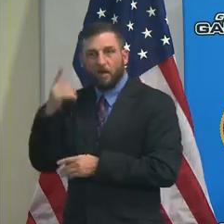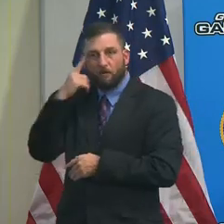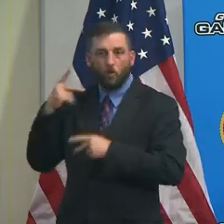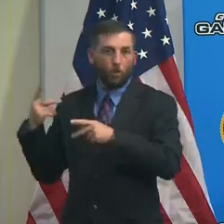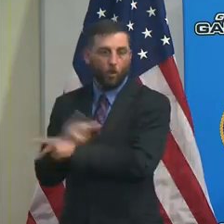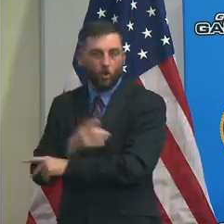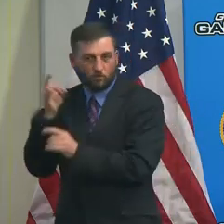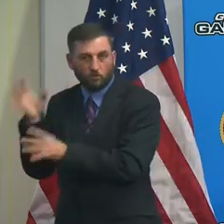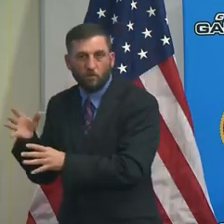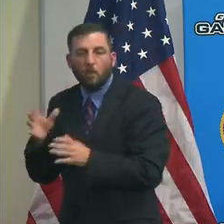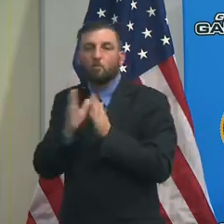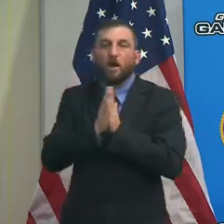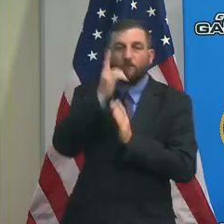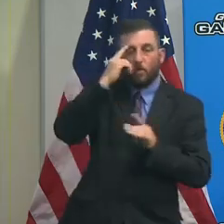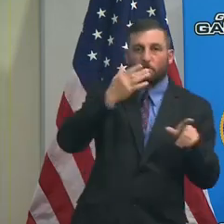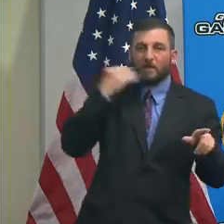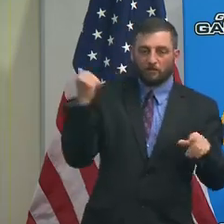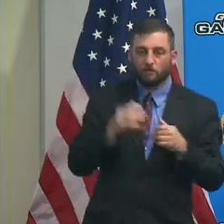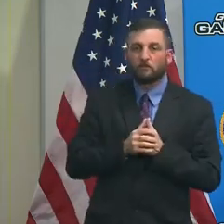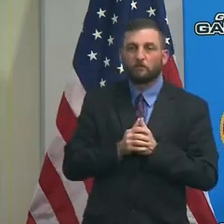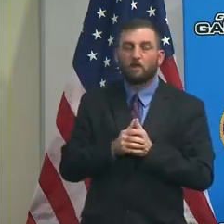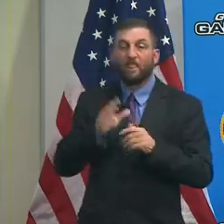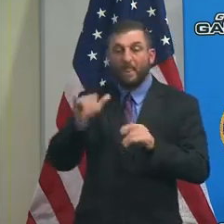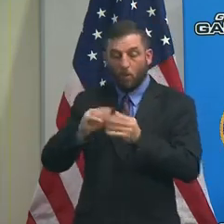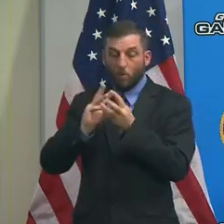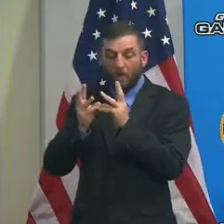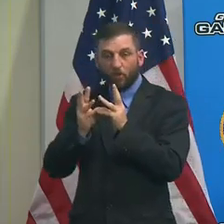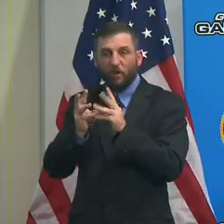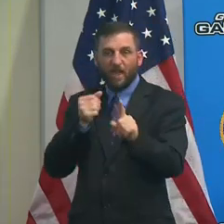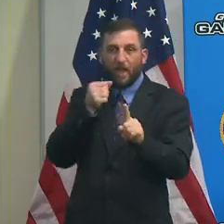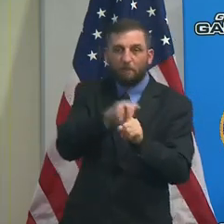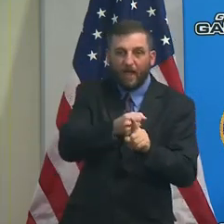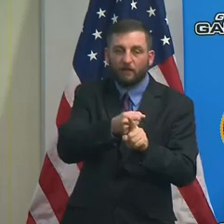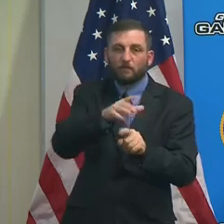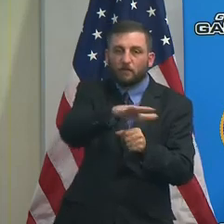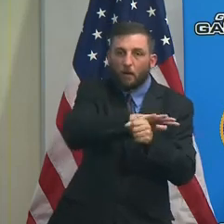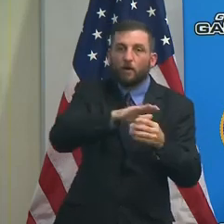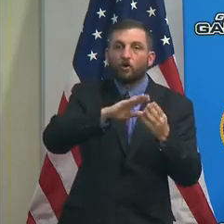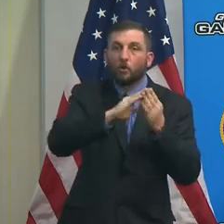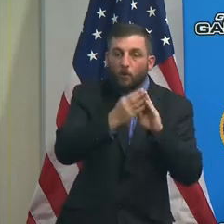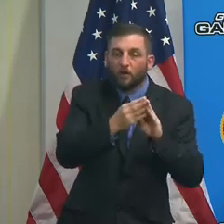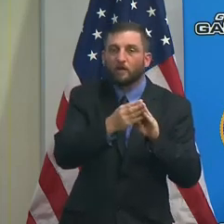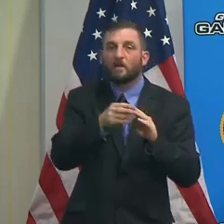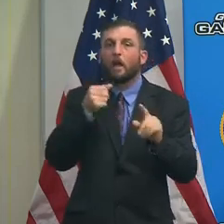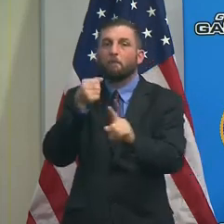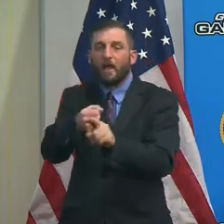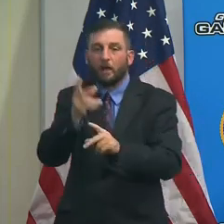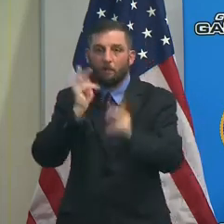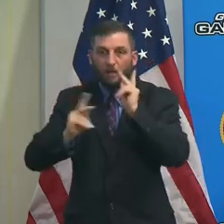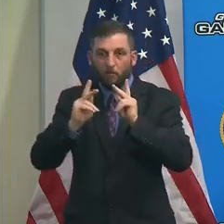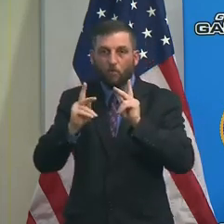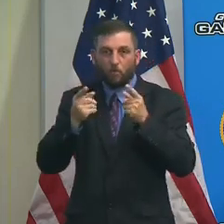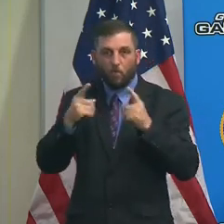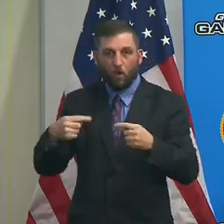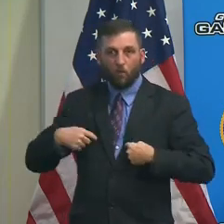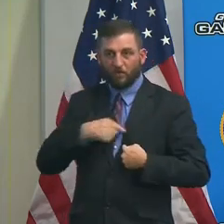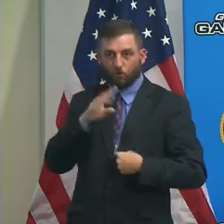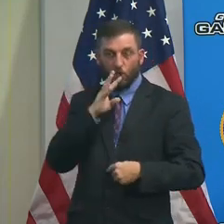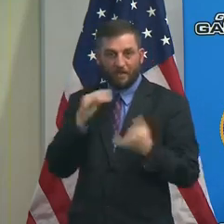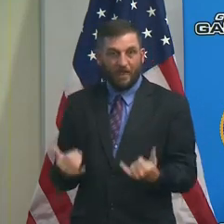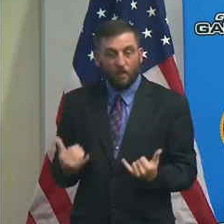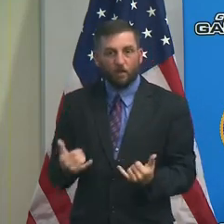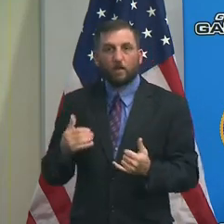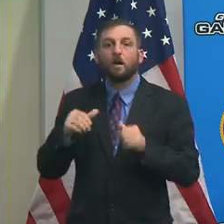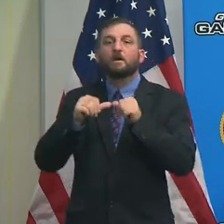event is impacting our communities and our people as we speak. So please stay safe, stay